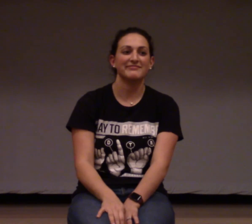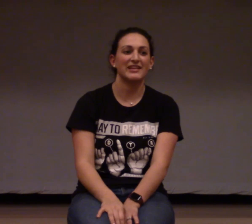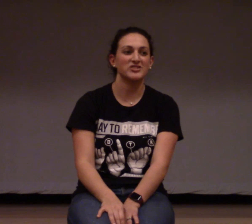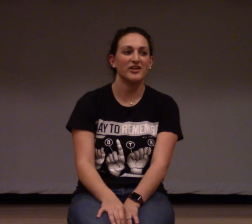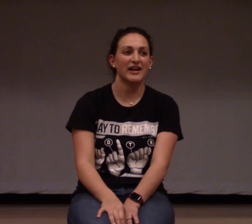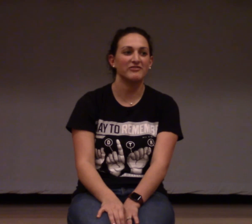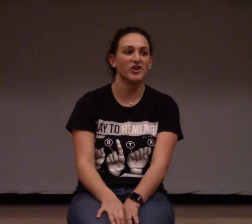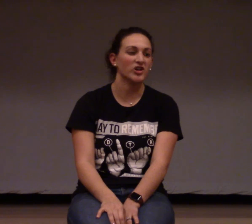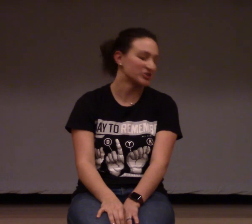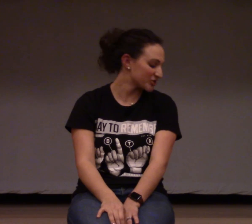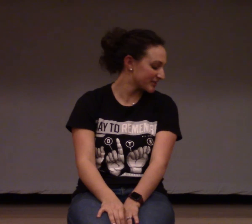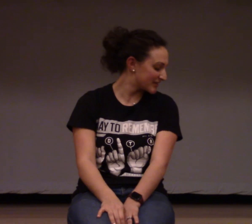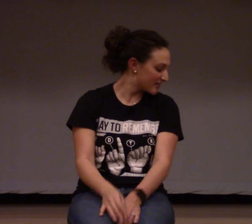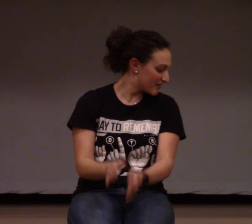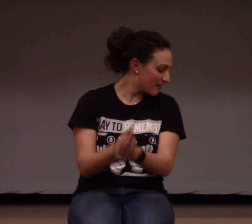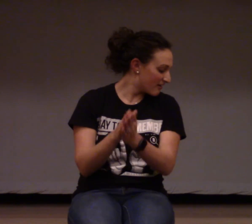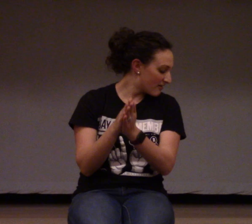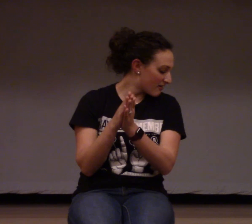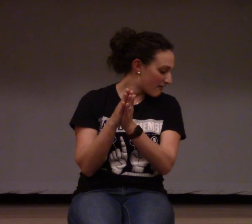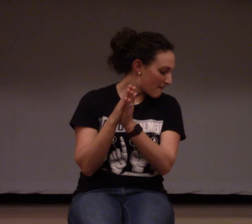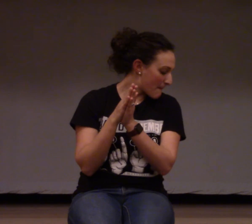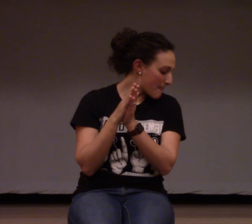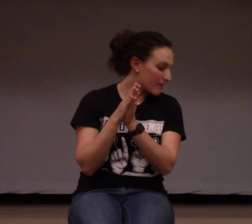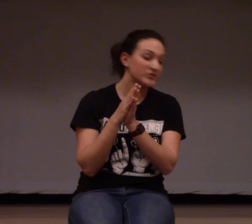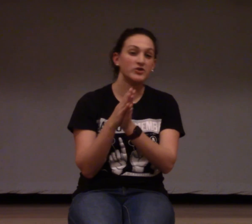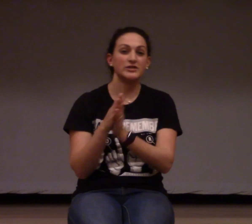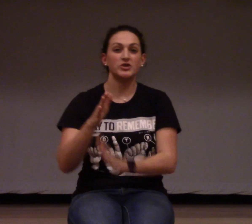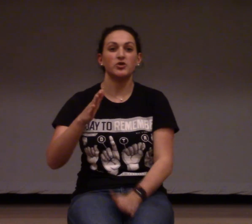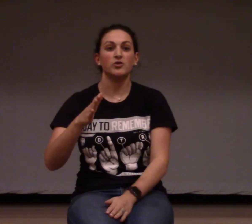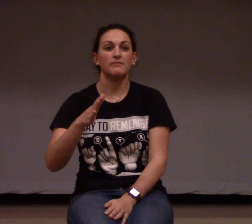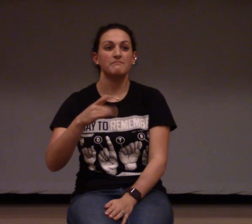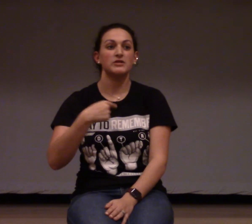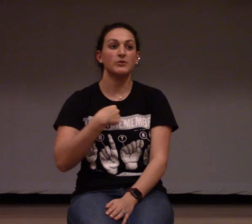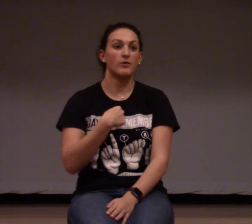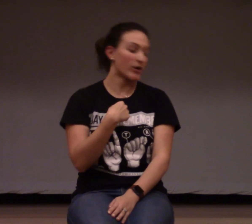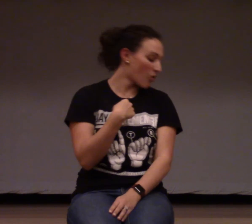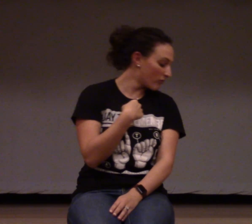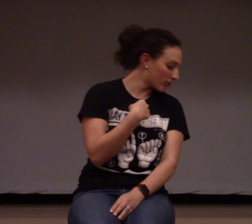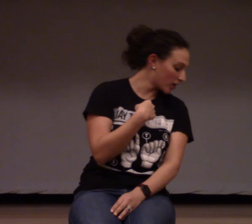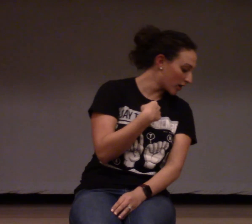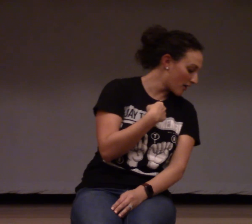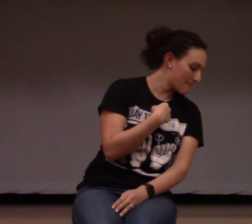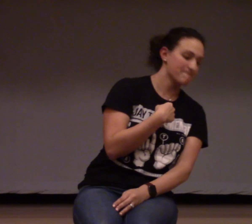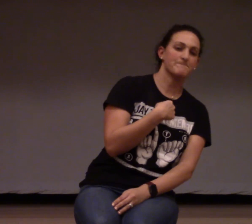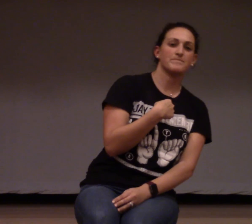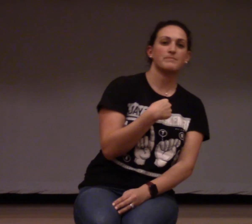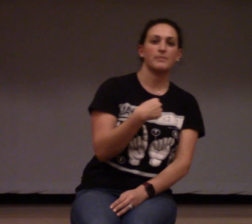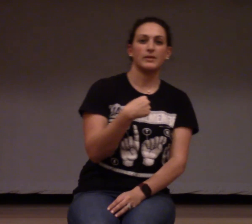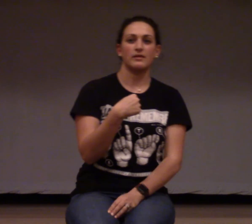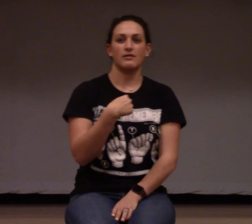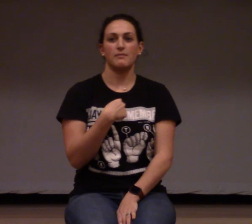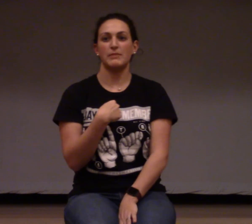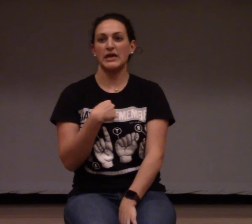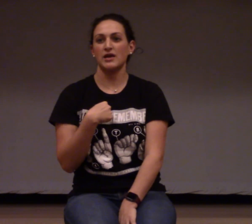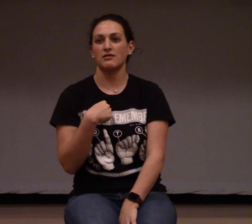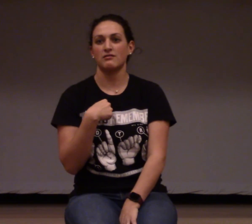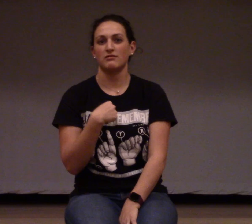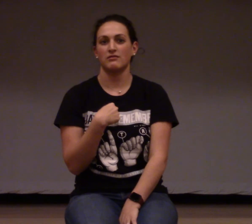that's all I got for colors. So you can do, so we went over me